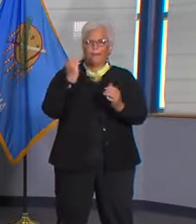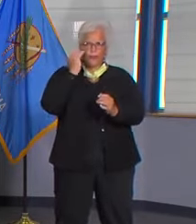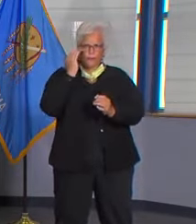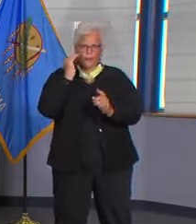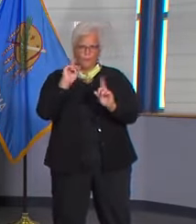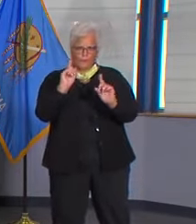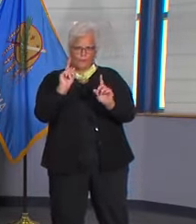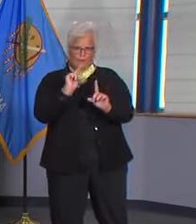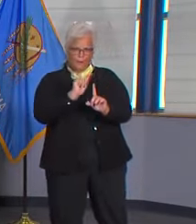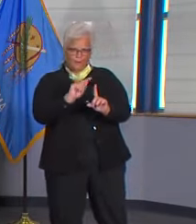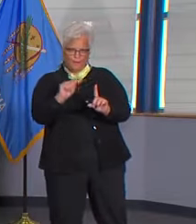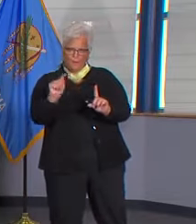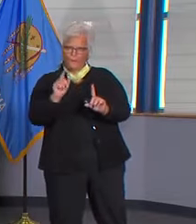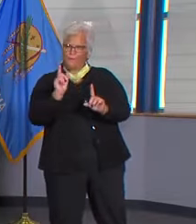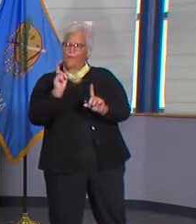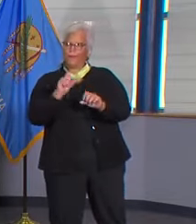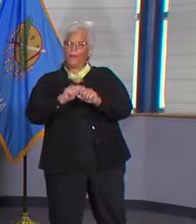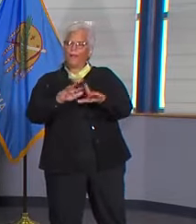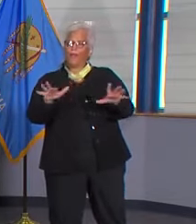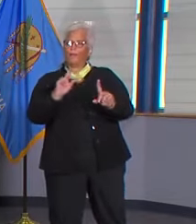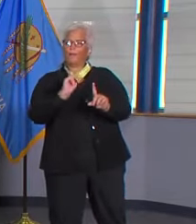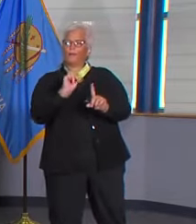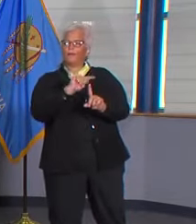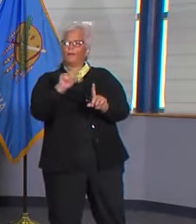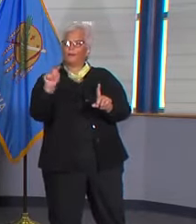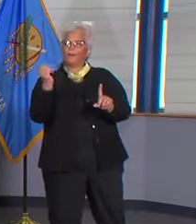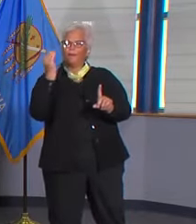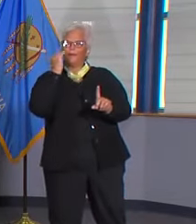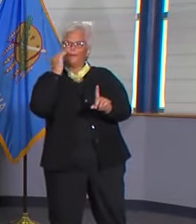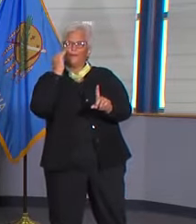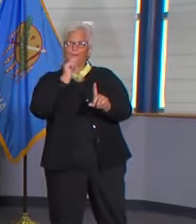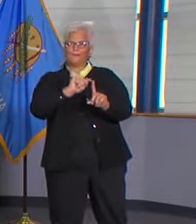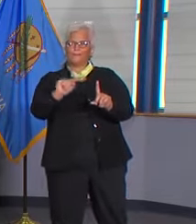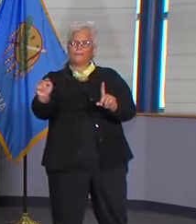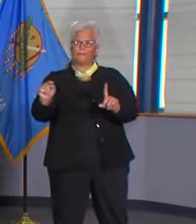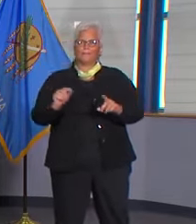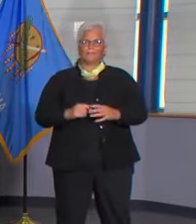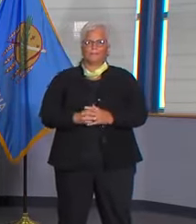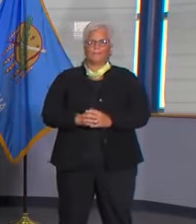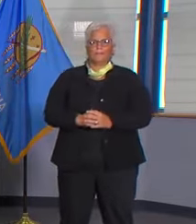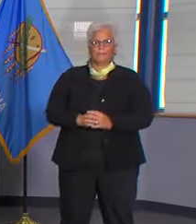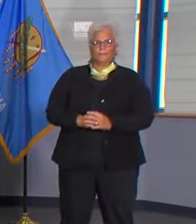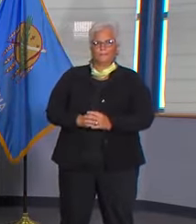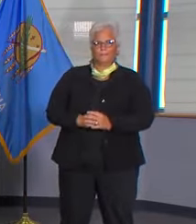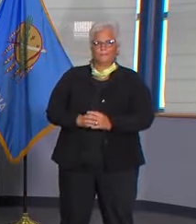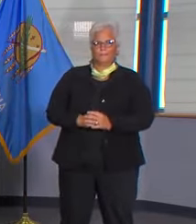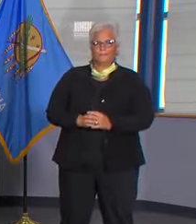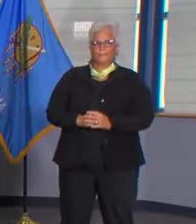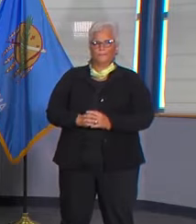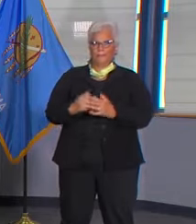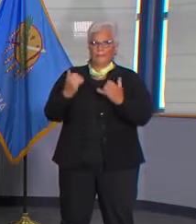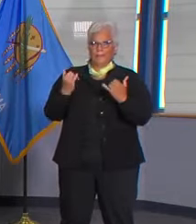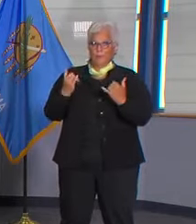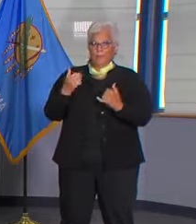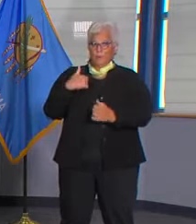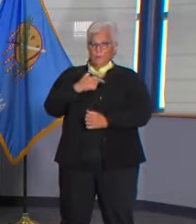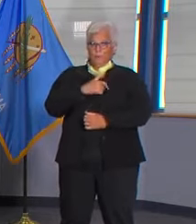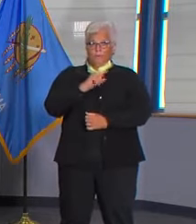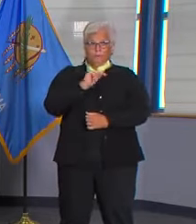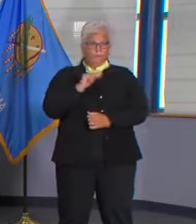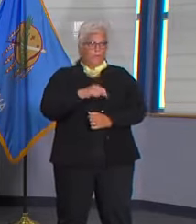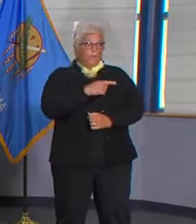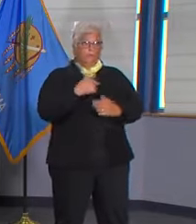on 5 to 6 months of localized data, and that allows the Tulsa Health Department to make recommendations to policymakers like myself